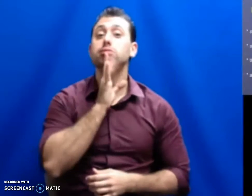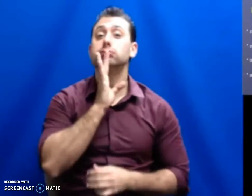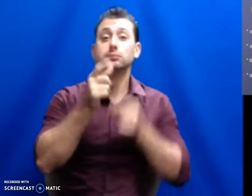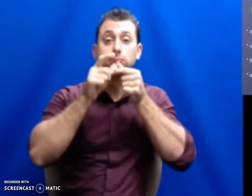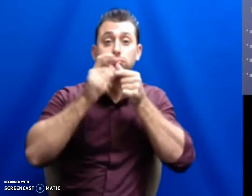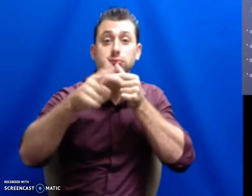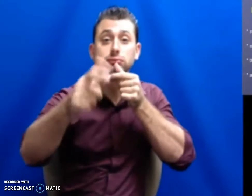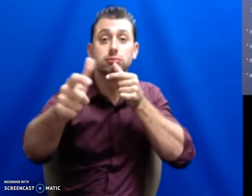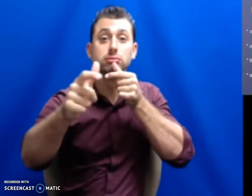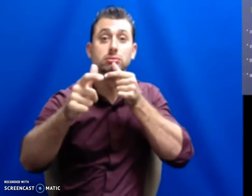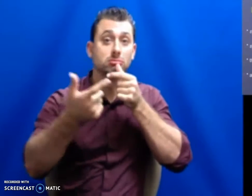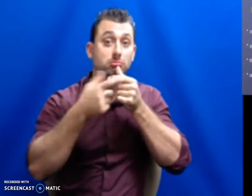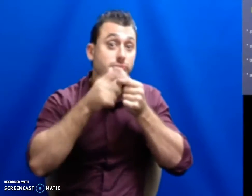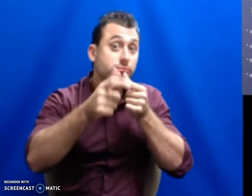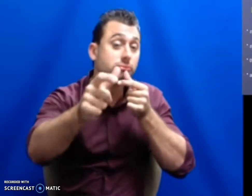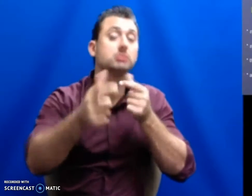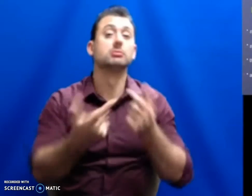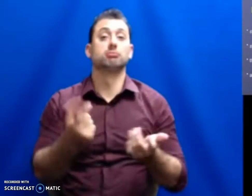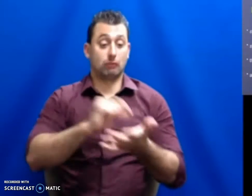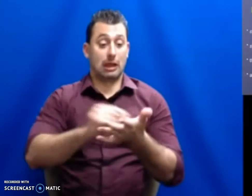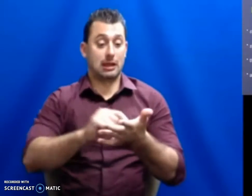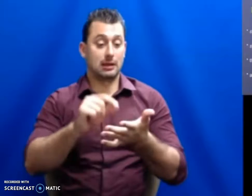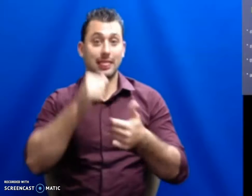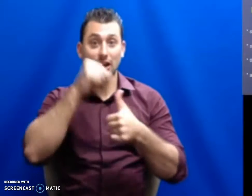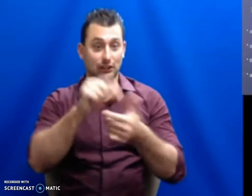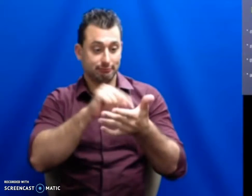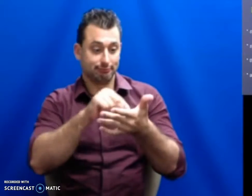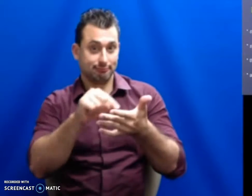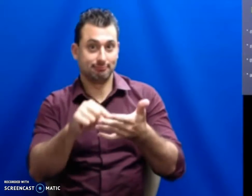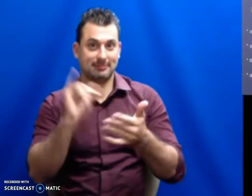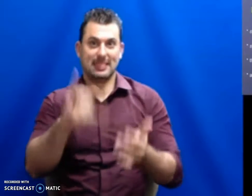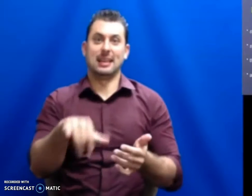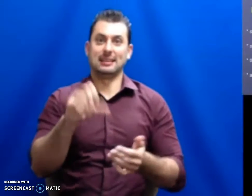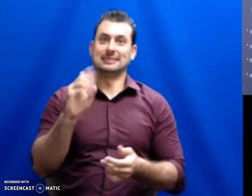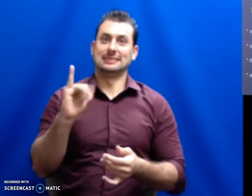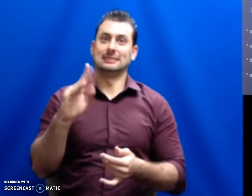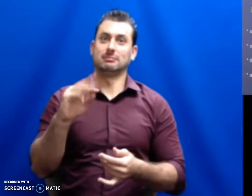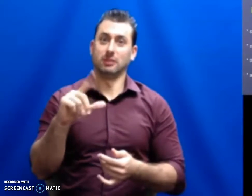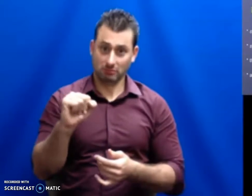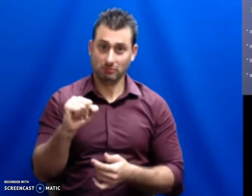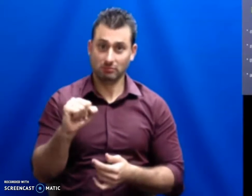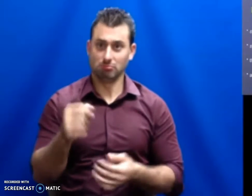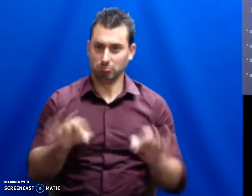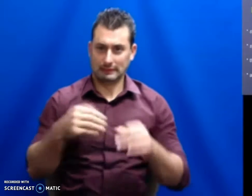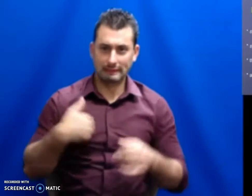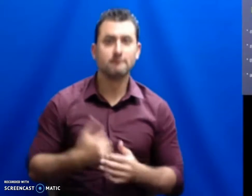signs, and you can also see it in spoken language as well. You see letters that are followed by other letters, and that's the